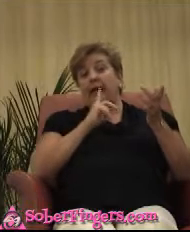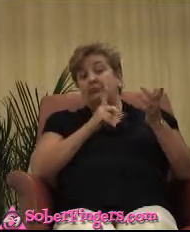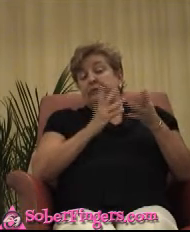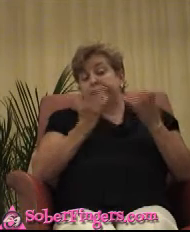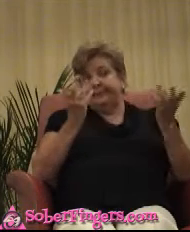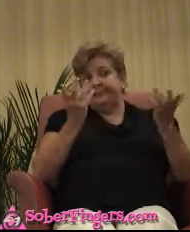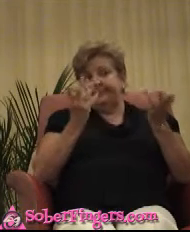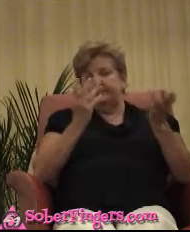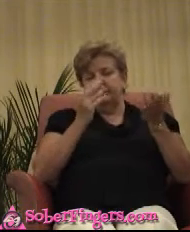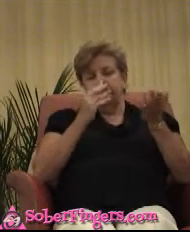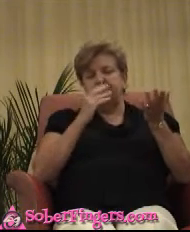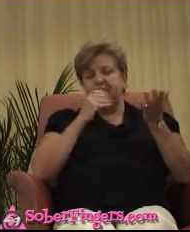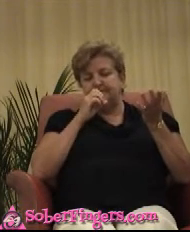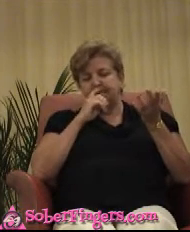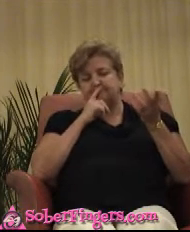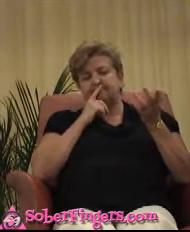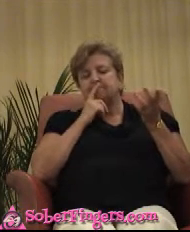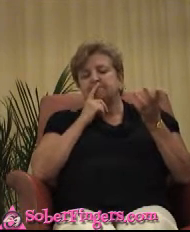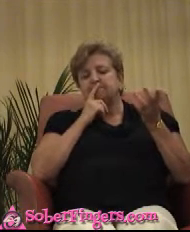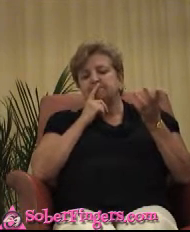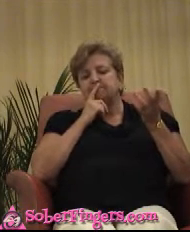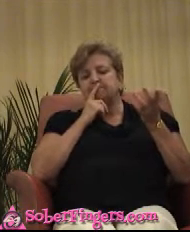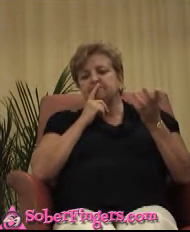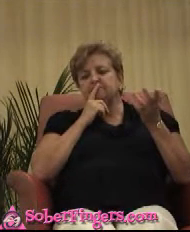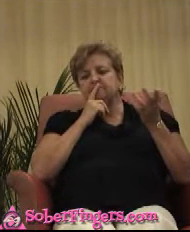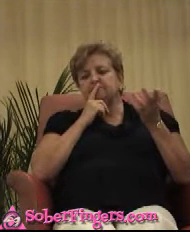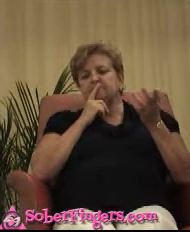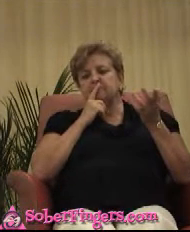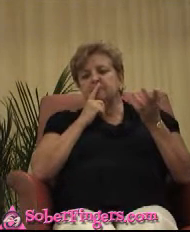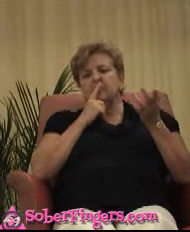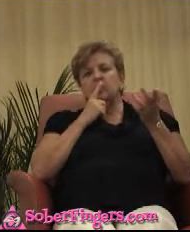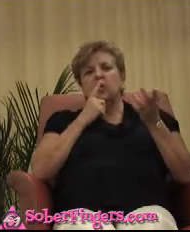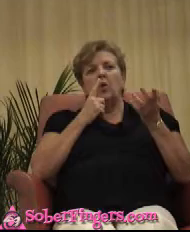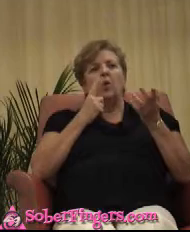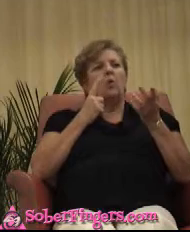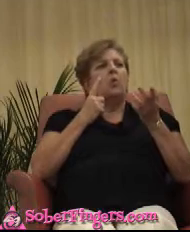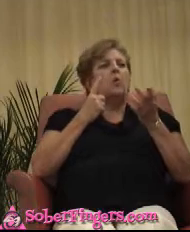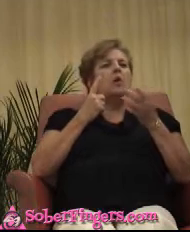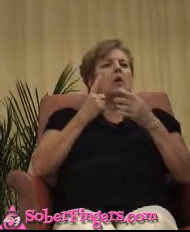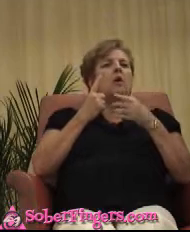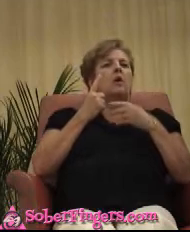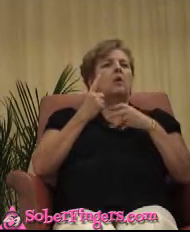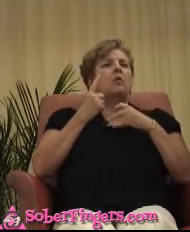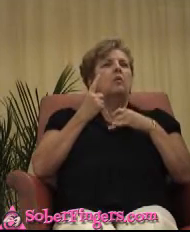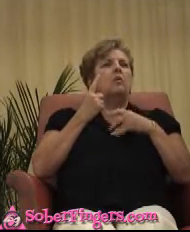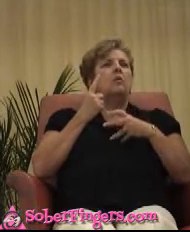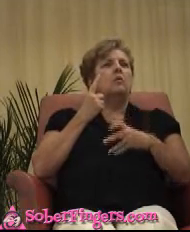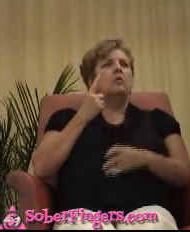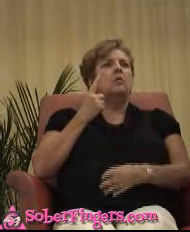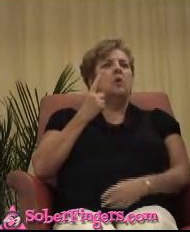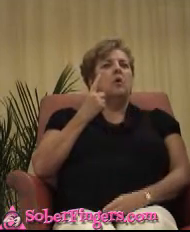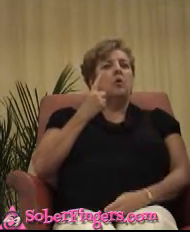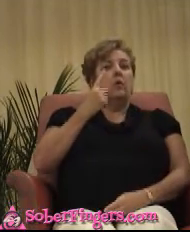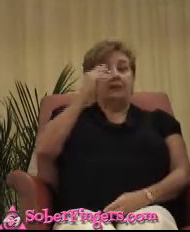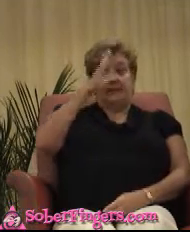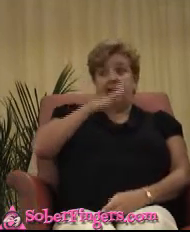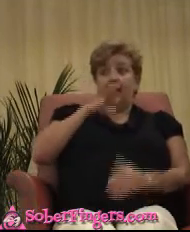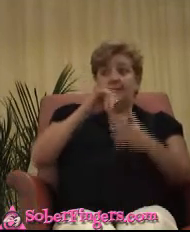fact, one of the guys that had called, there were 4 of them that had called on Northwest Airlines at one point in time to engage in this, and they were kicked out of